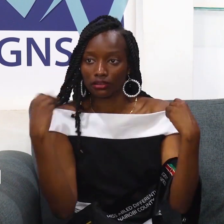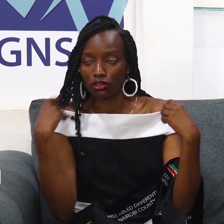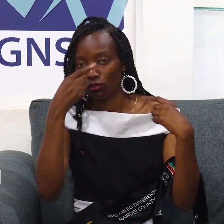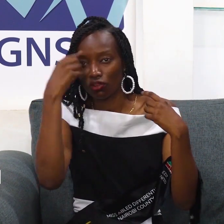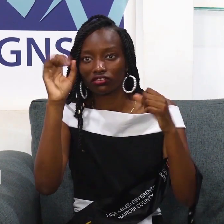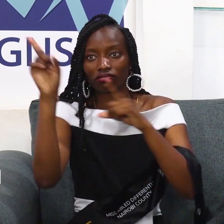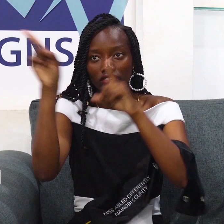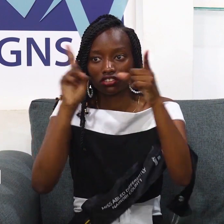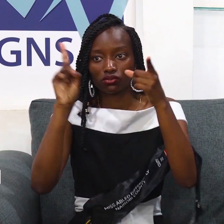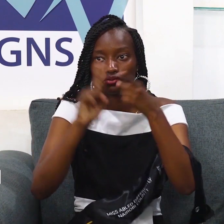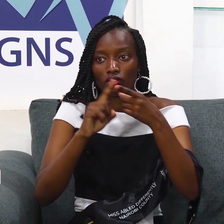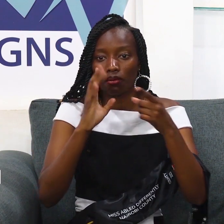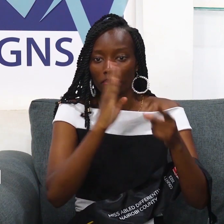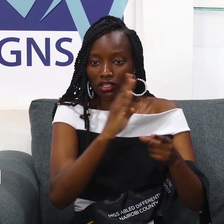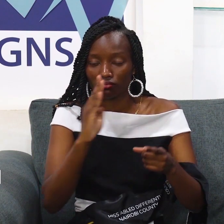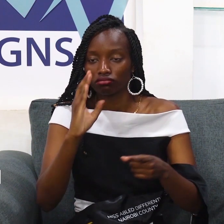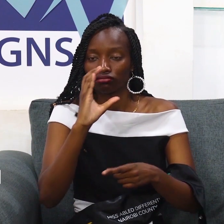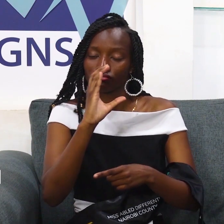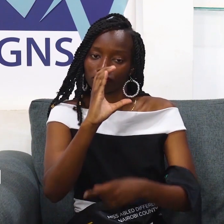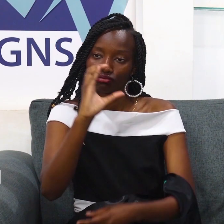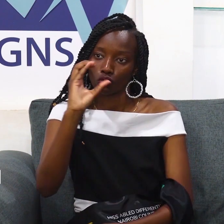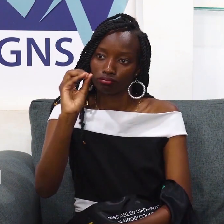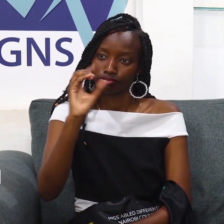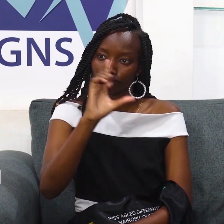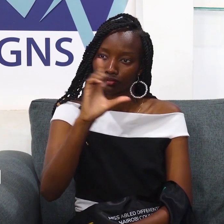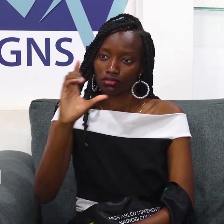I had to put in a lot of work. By the time we were traveling to